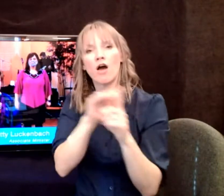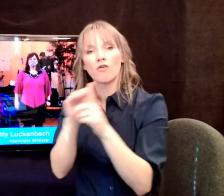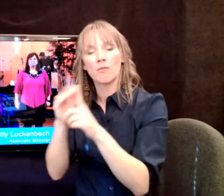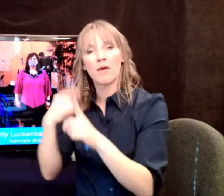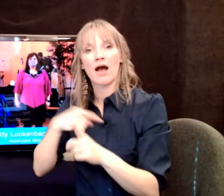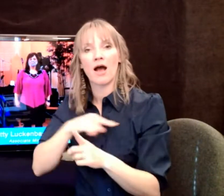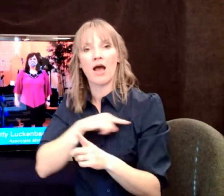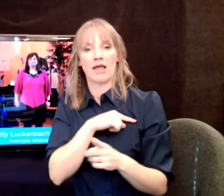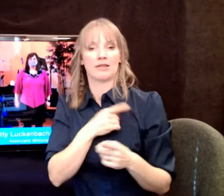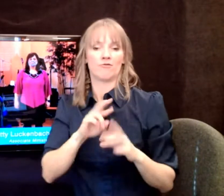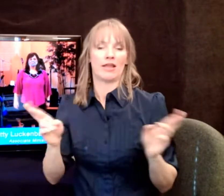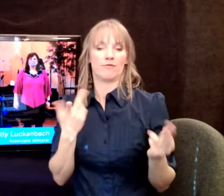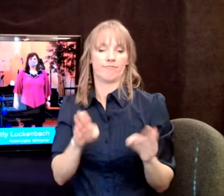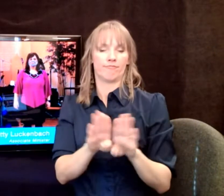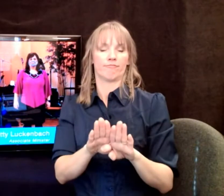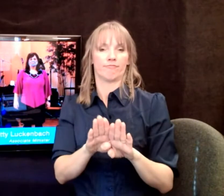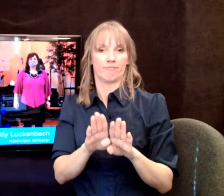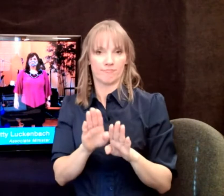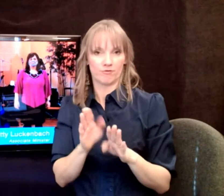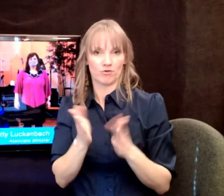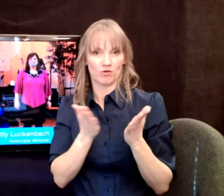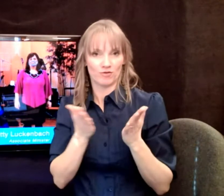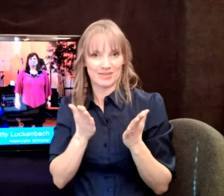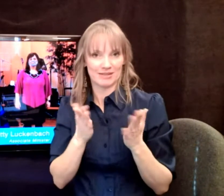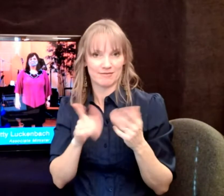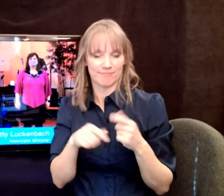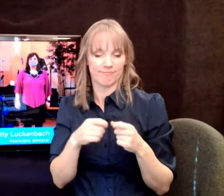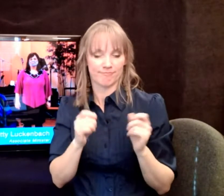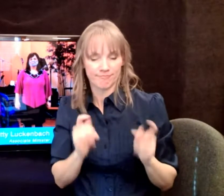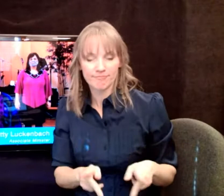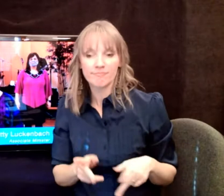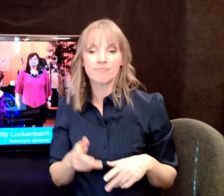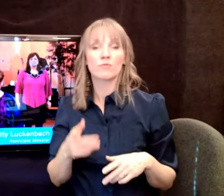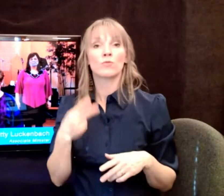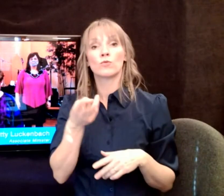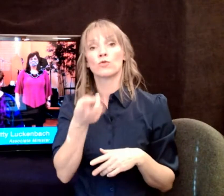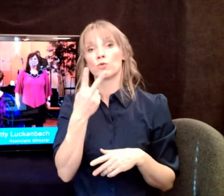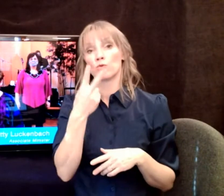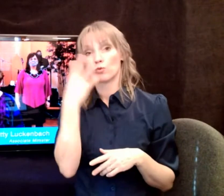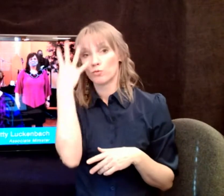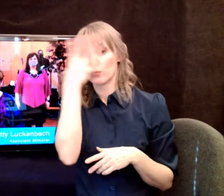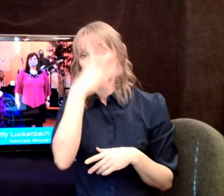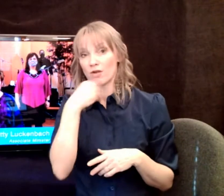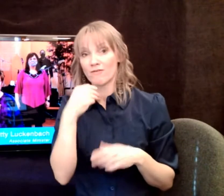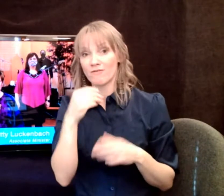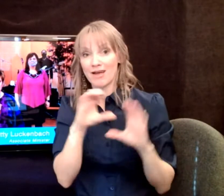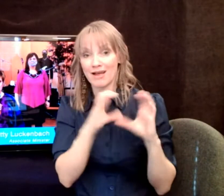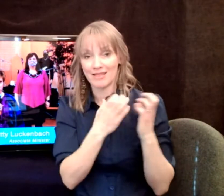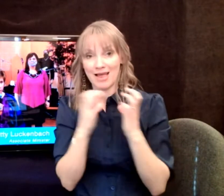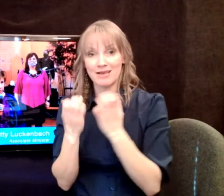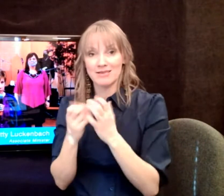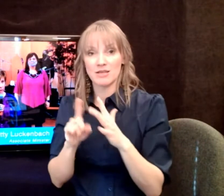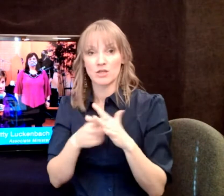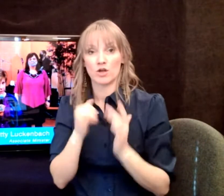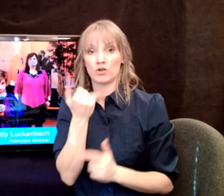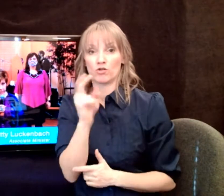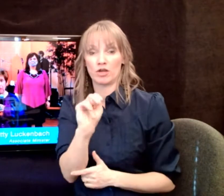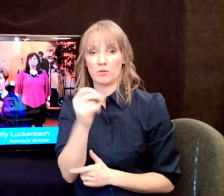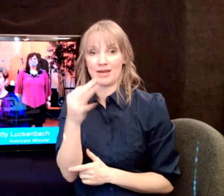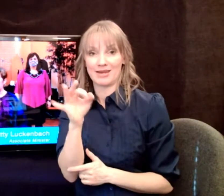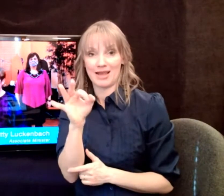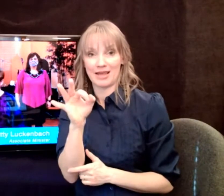close of our service that the two beautiful classes that are going to take place on January 19th,